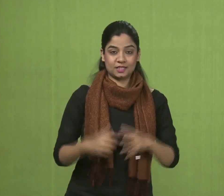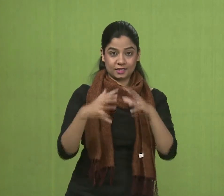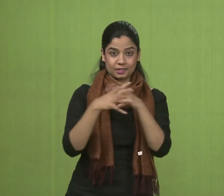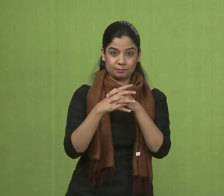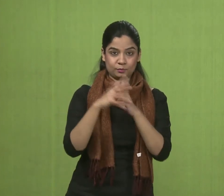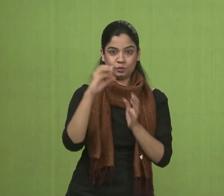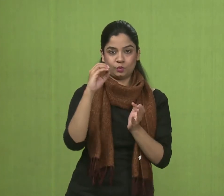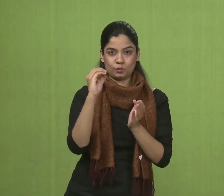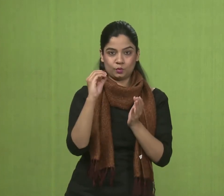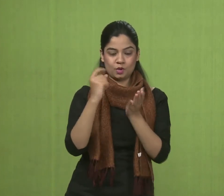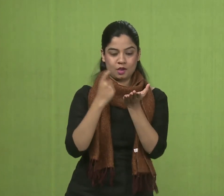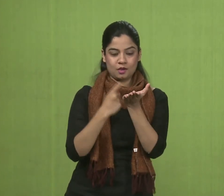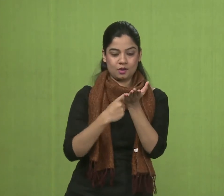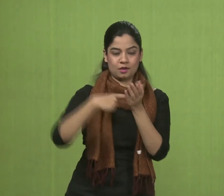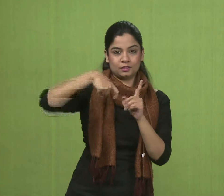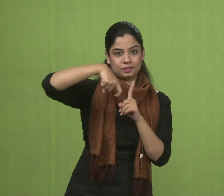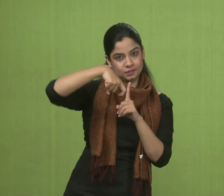Work center.